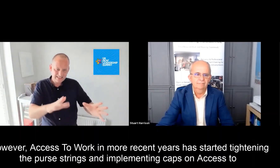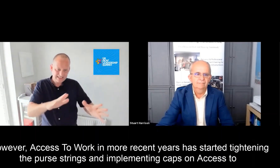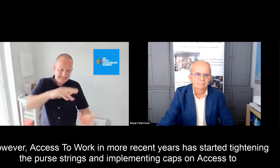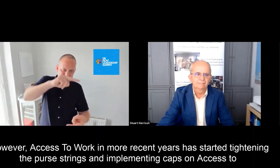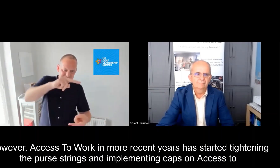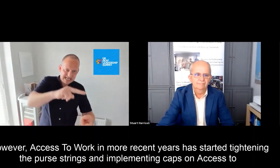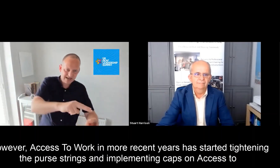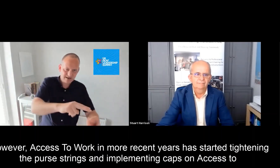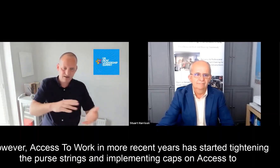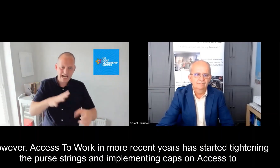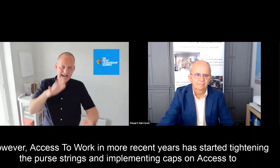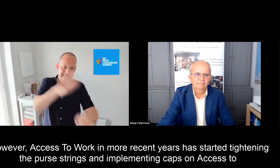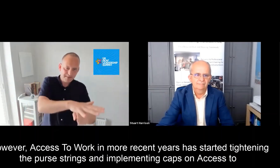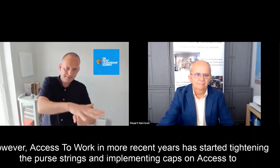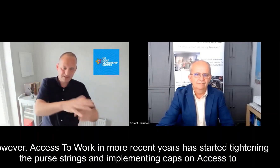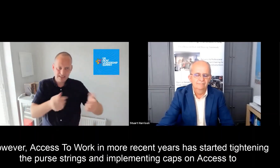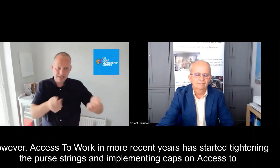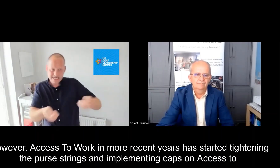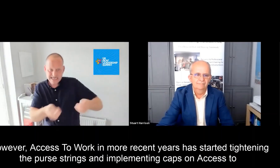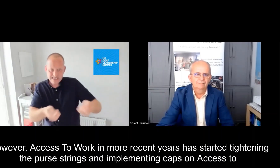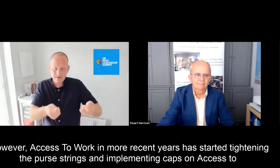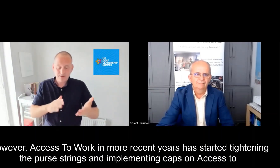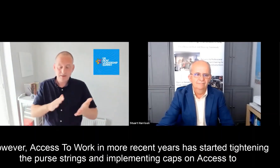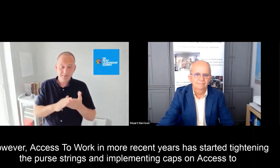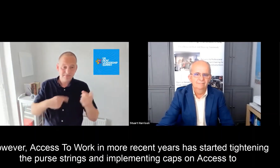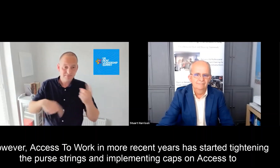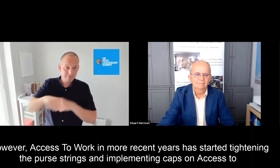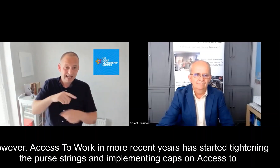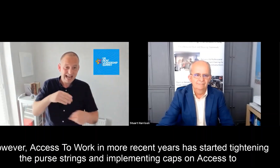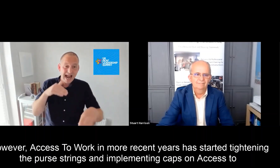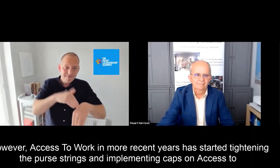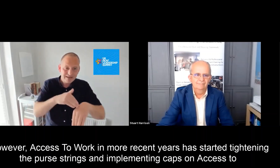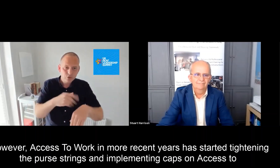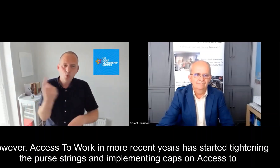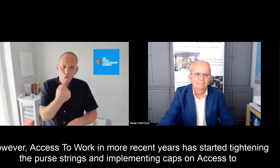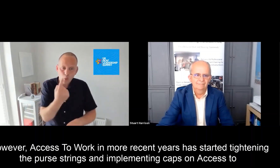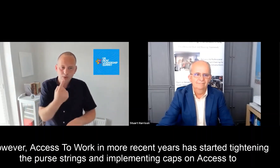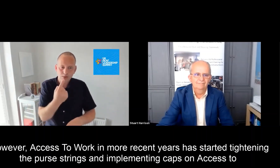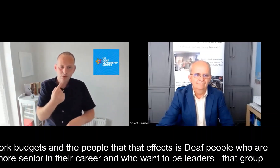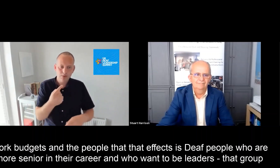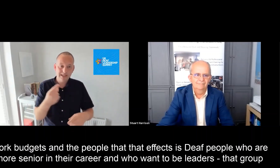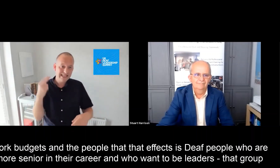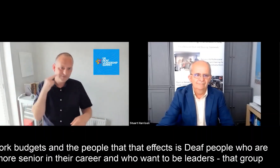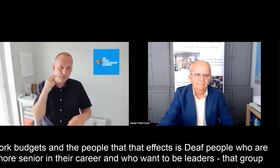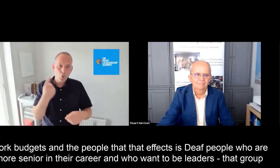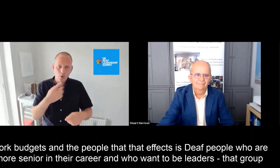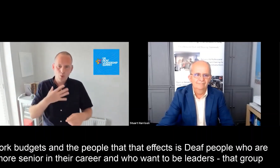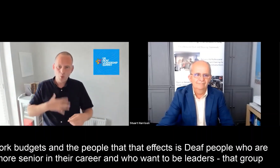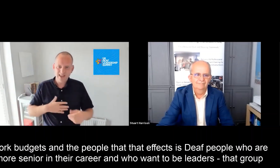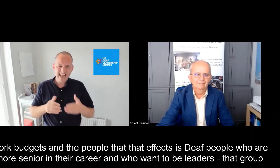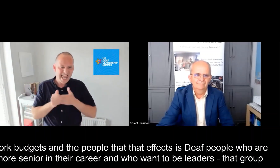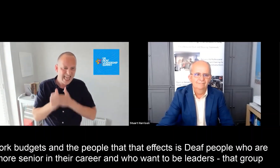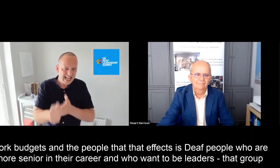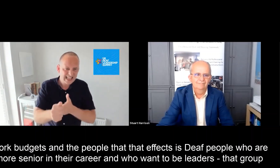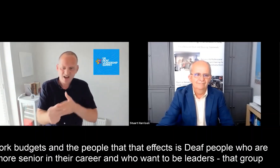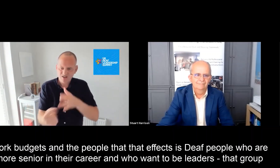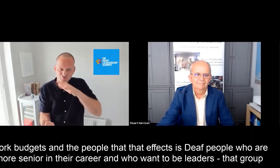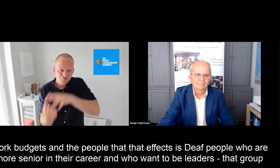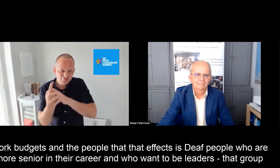has started tightening the purse strings, implementing caps on access to work budgets. And the people that affects is